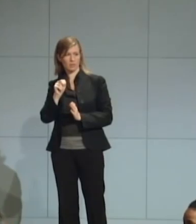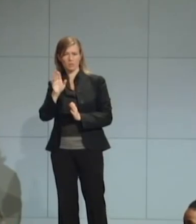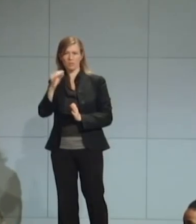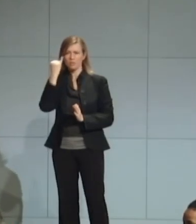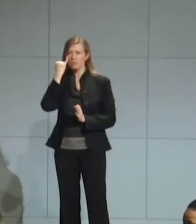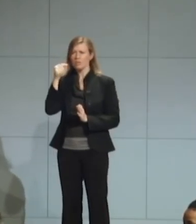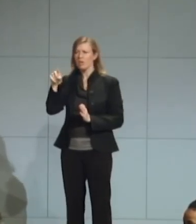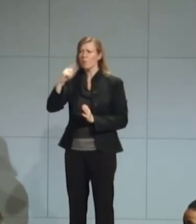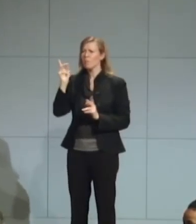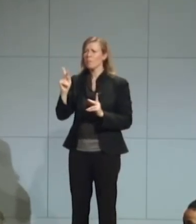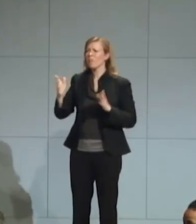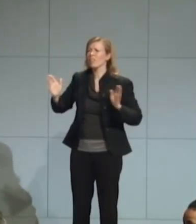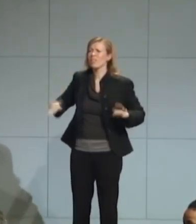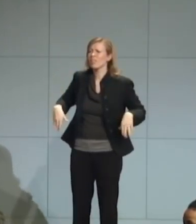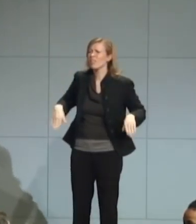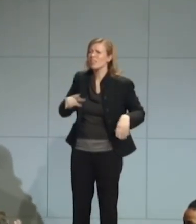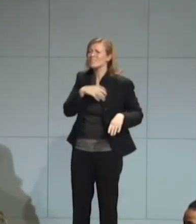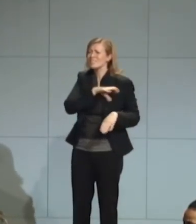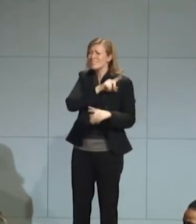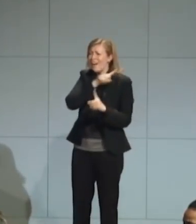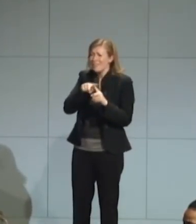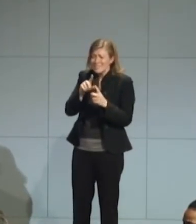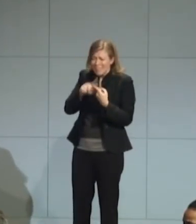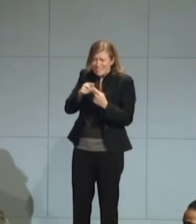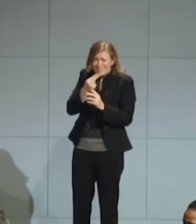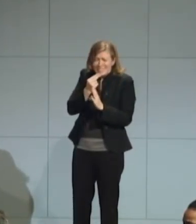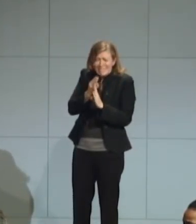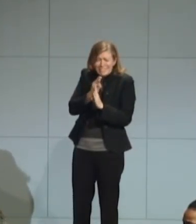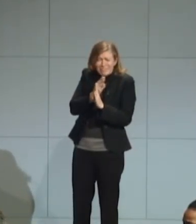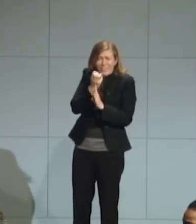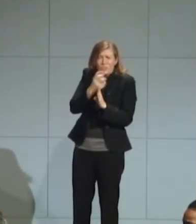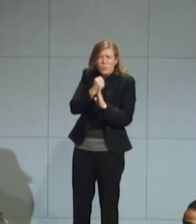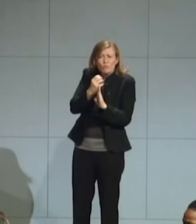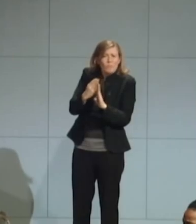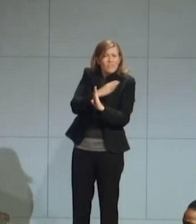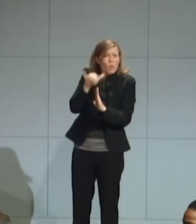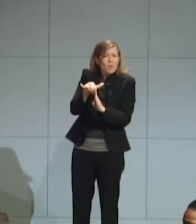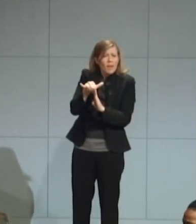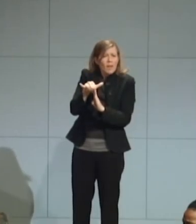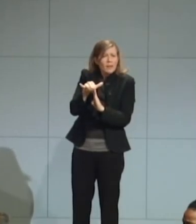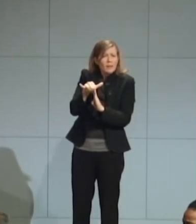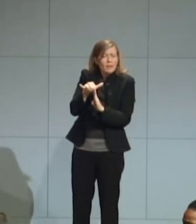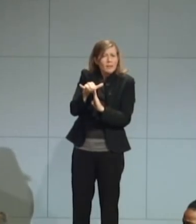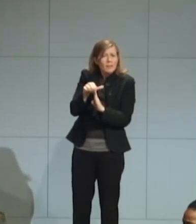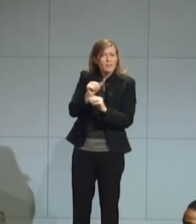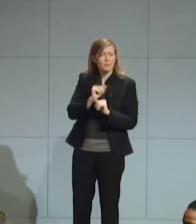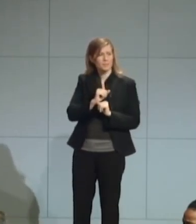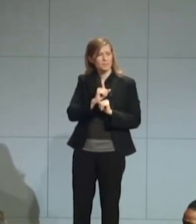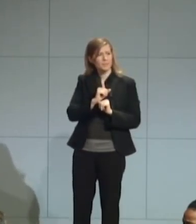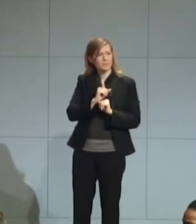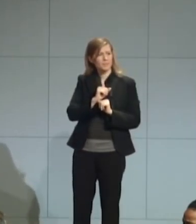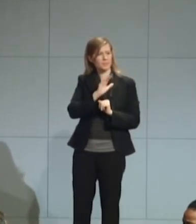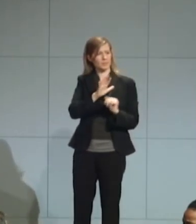this inequality. It's also the fact that when the government tried, and it did, for just a brief